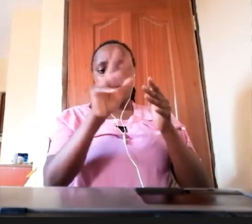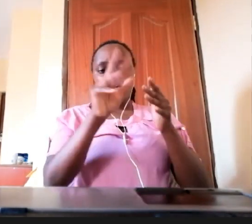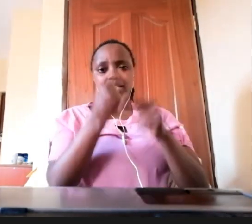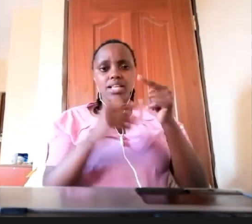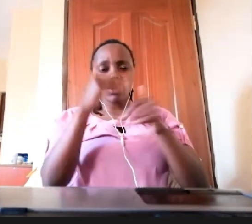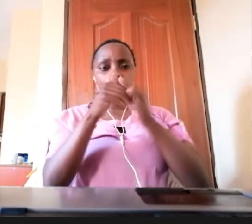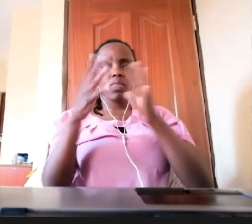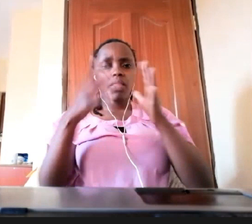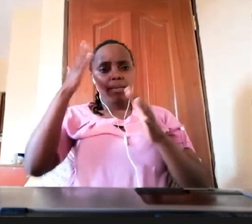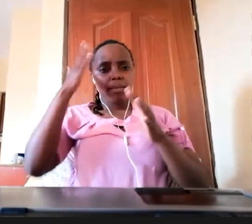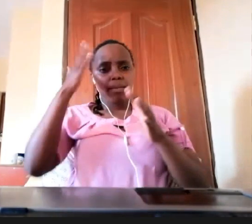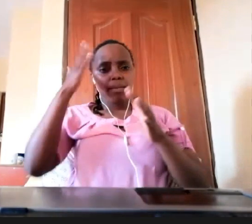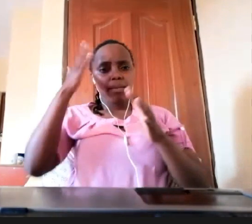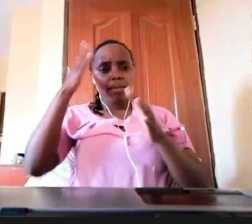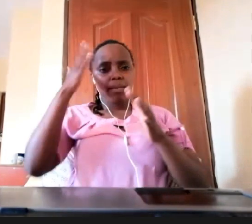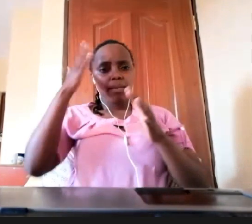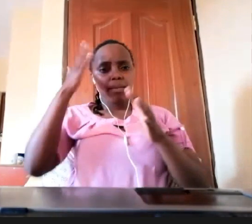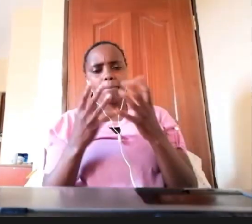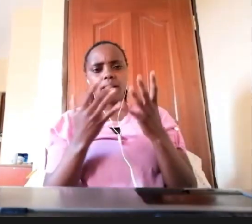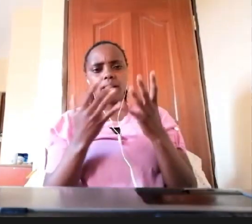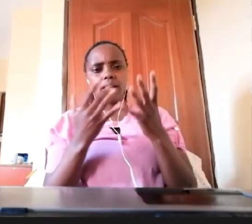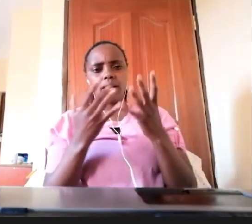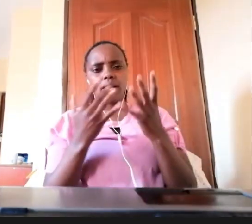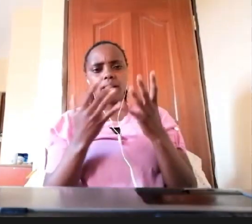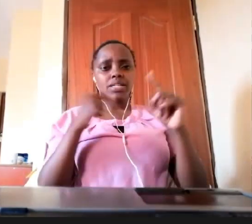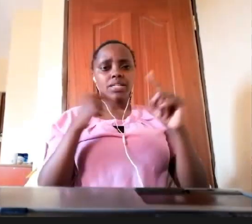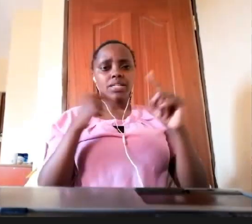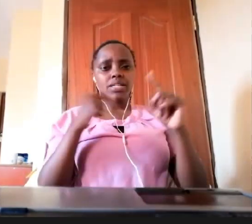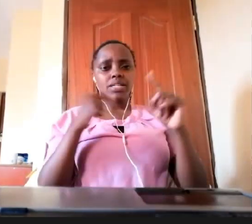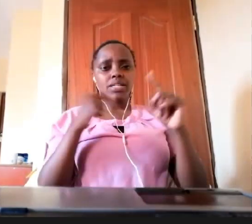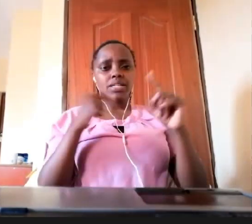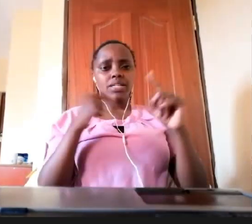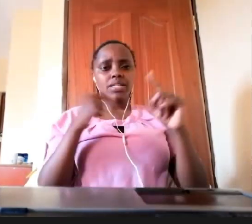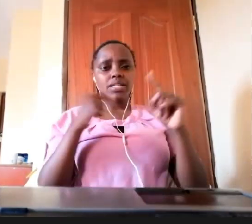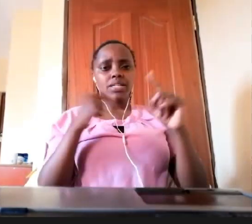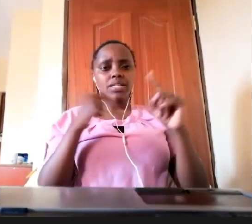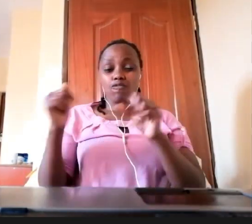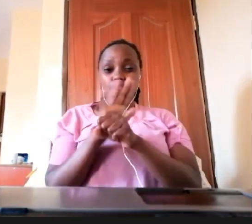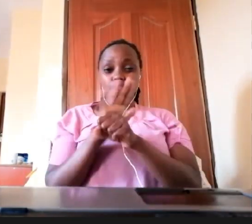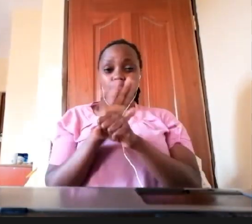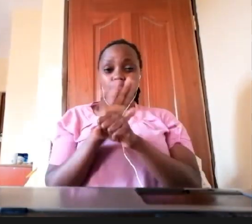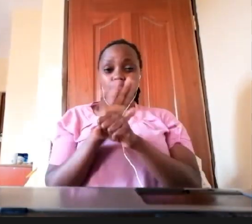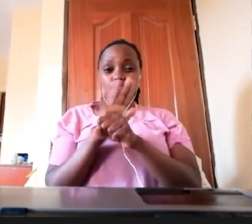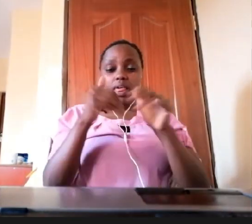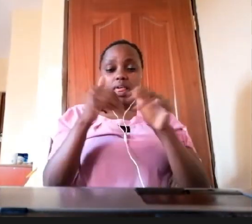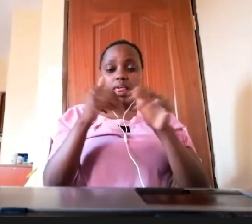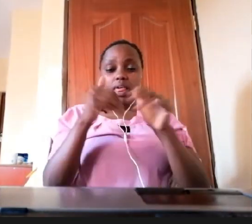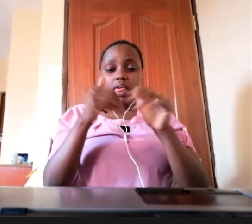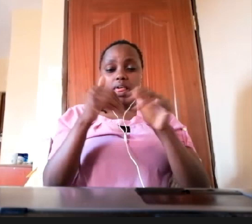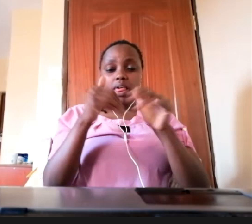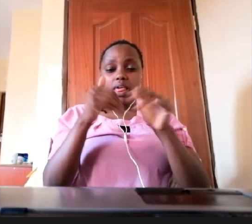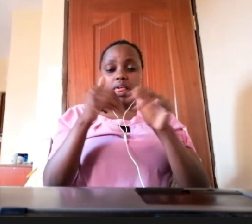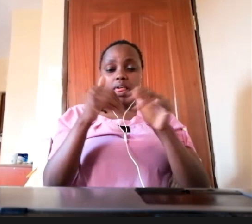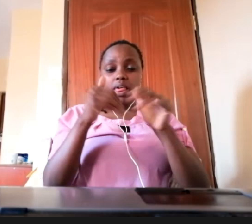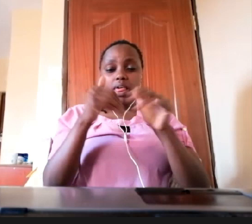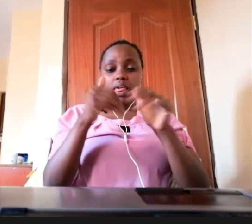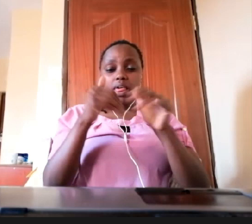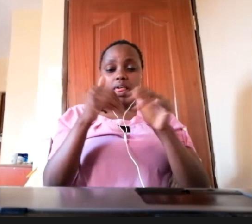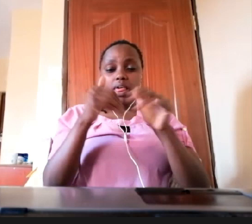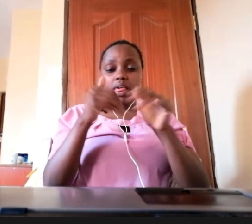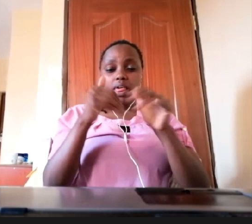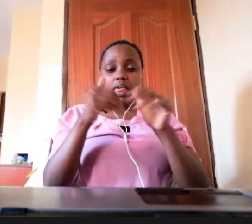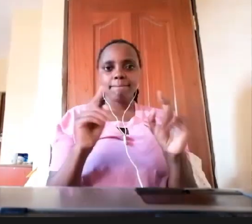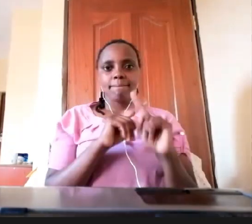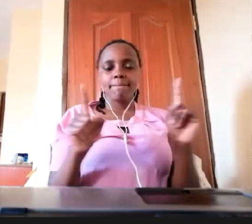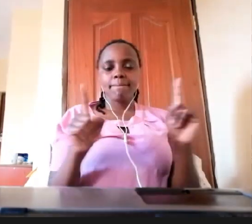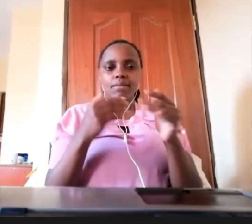everybody knows 1, 2, 3, 4. There's a whole constituency out there that is dealing with children's rights who are not aware of this. And I think for the